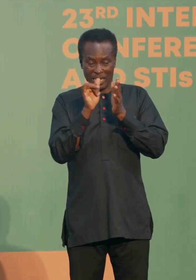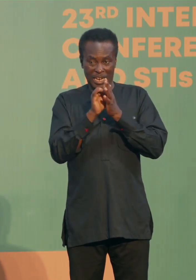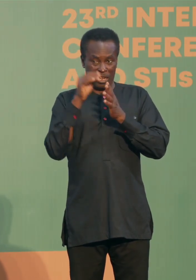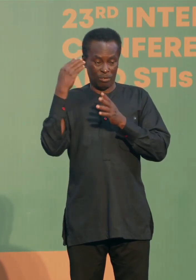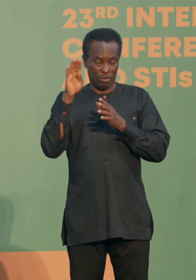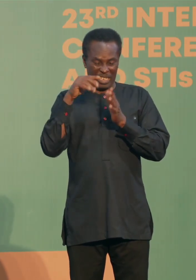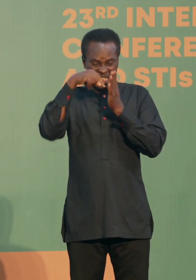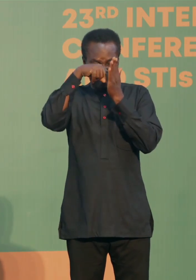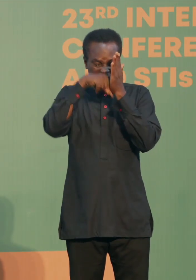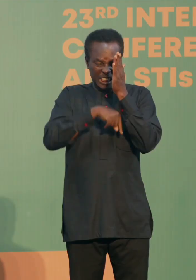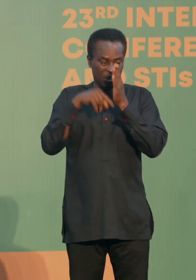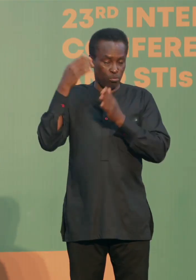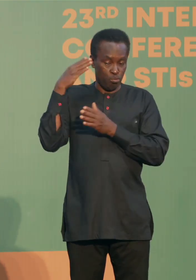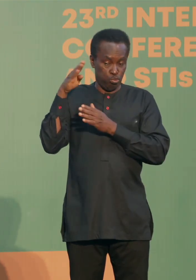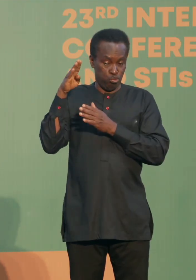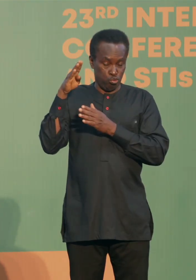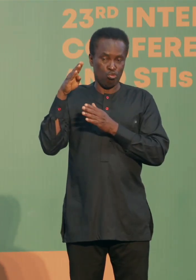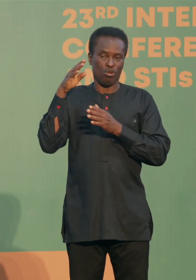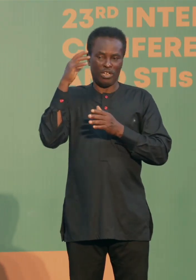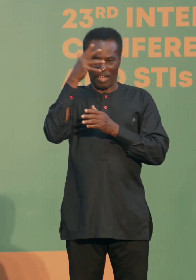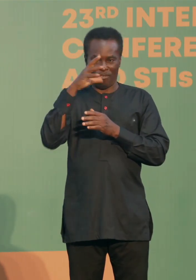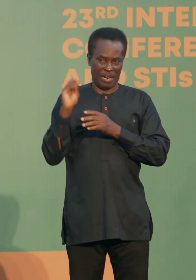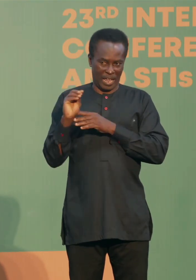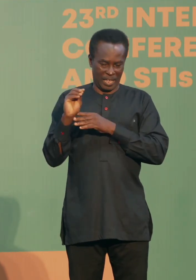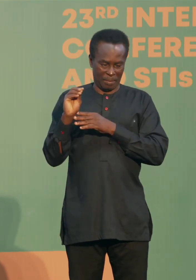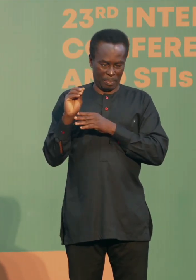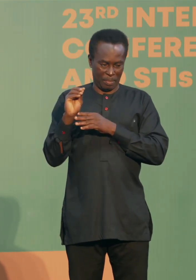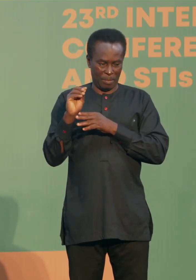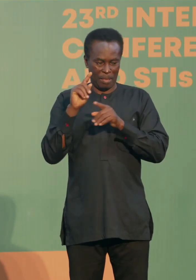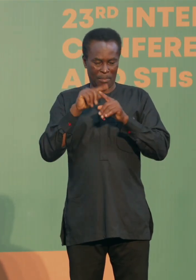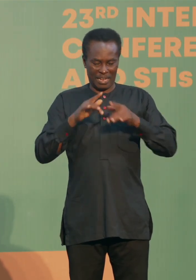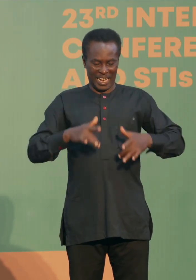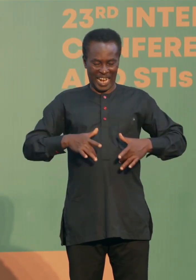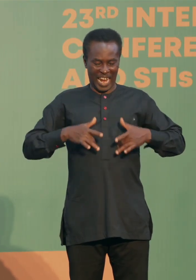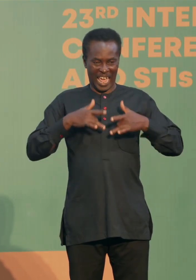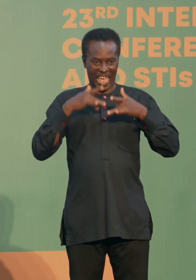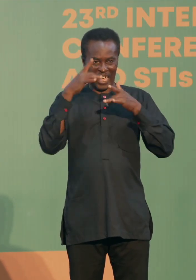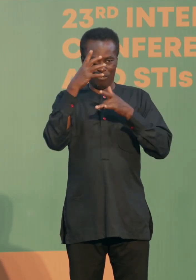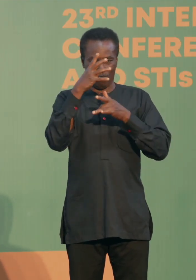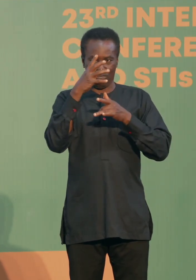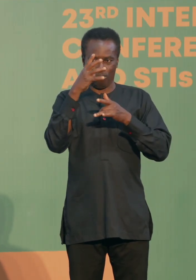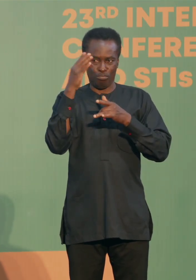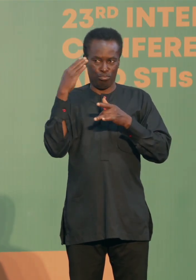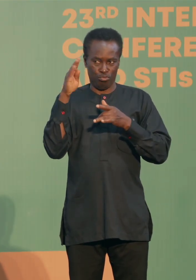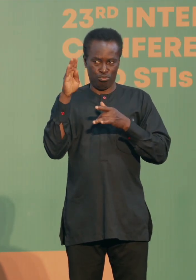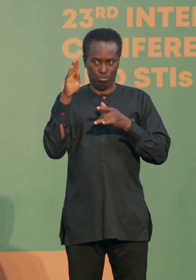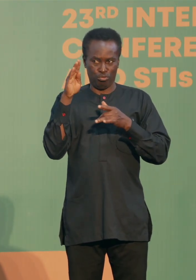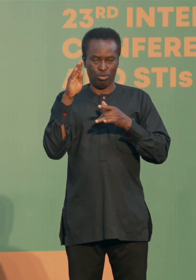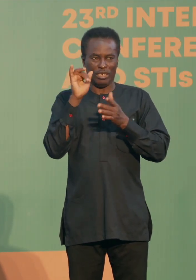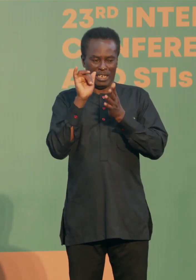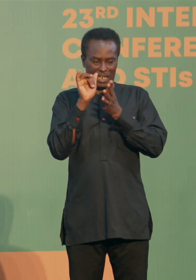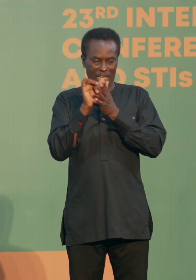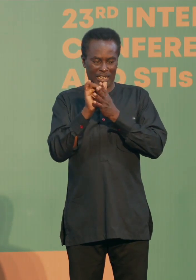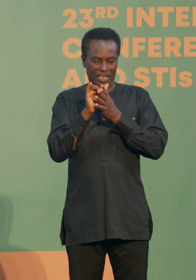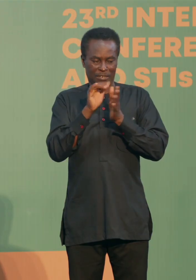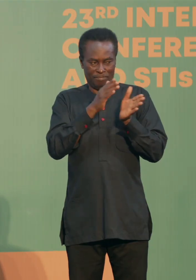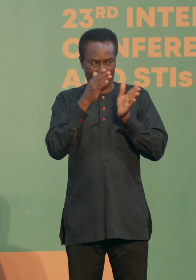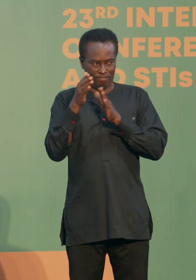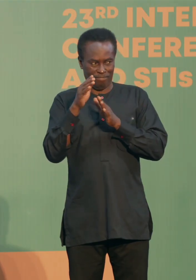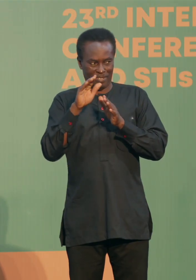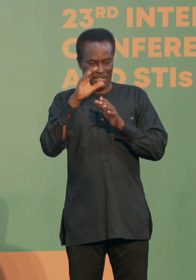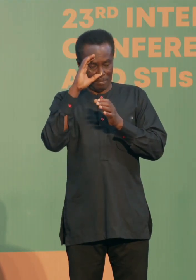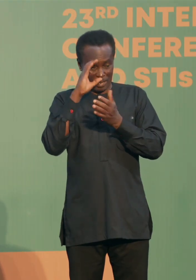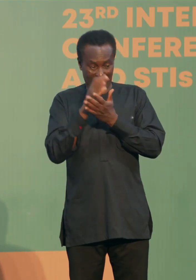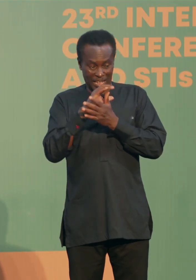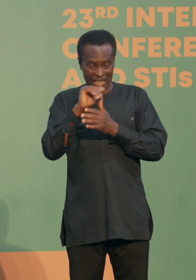countries with effective screening programs. They have very low cervical cancer cases. But if I move on to the next slide, this